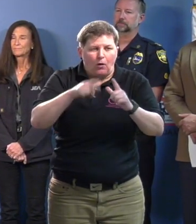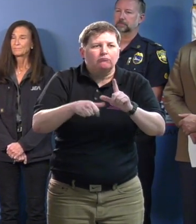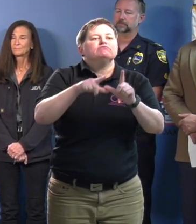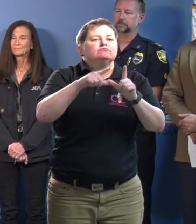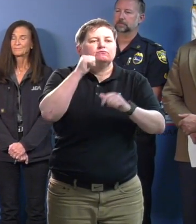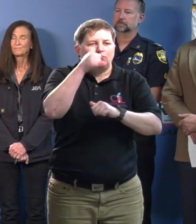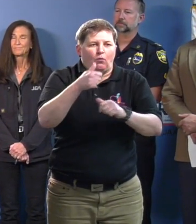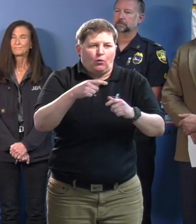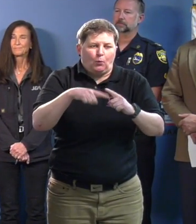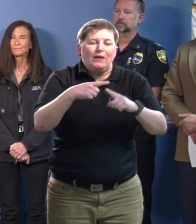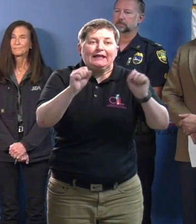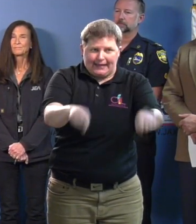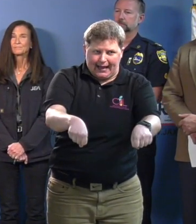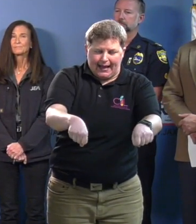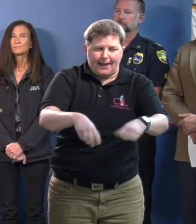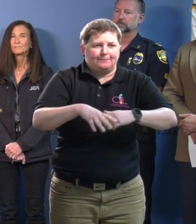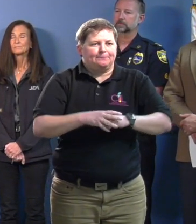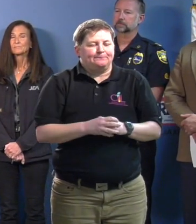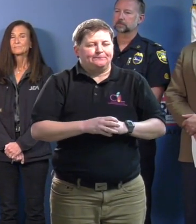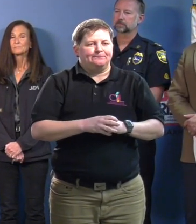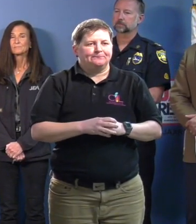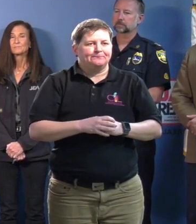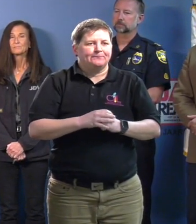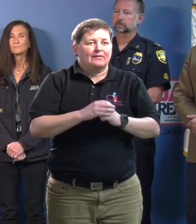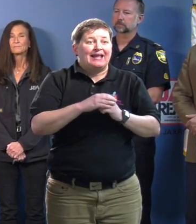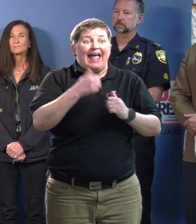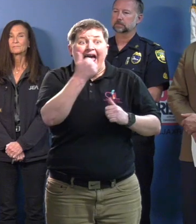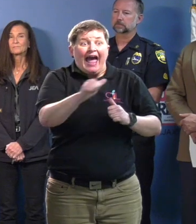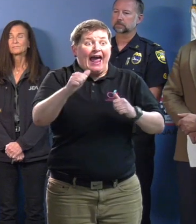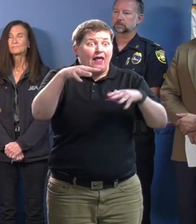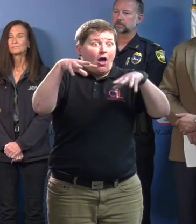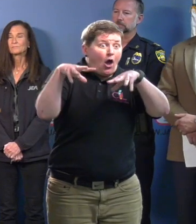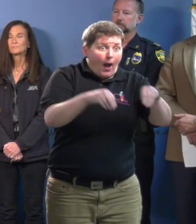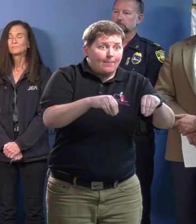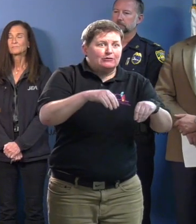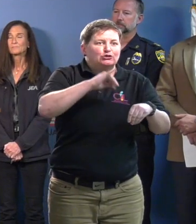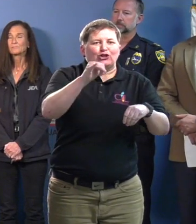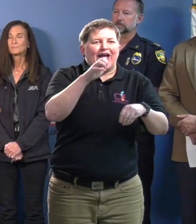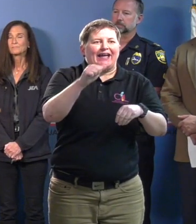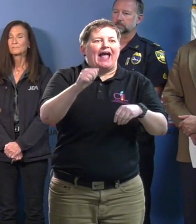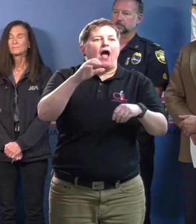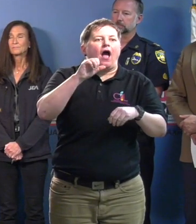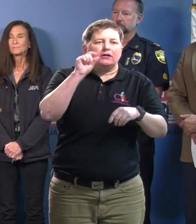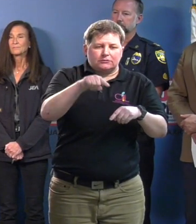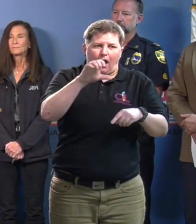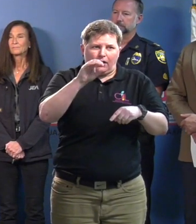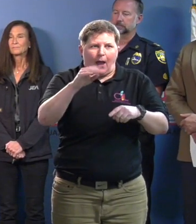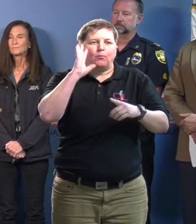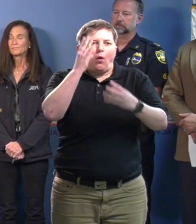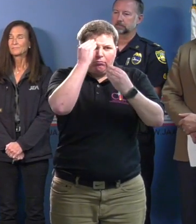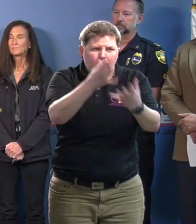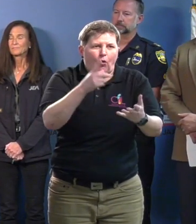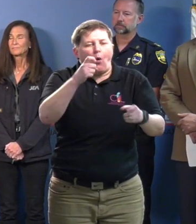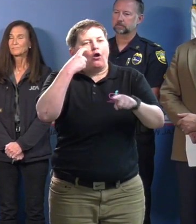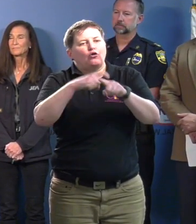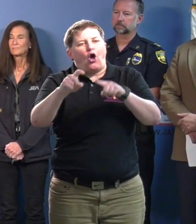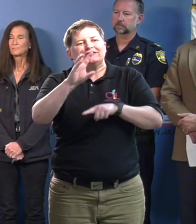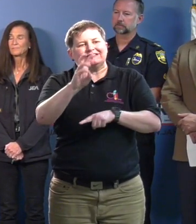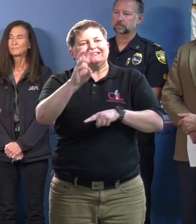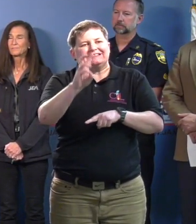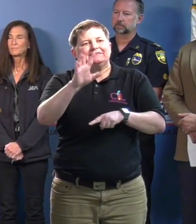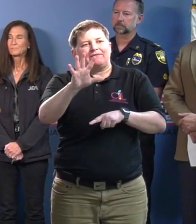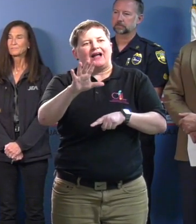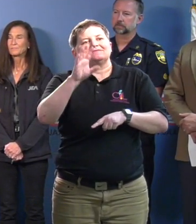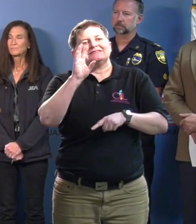allow. You can report any outages through jea.com or by calling 665-6000.